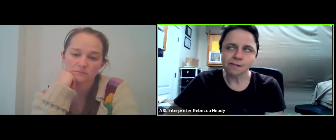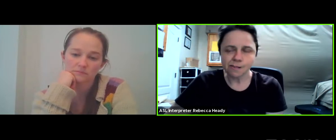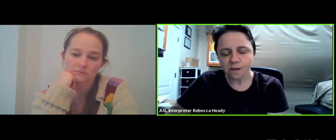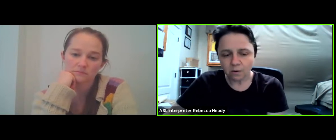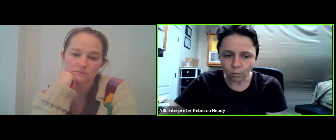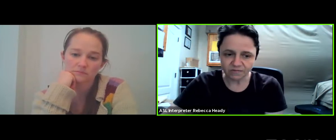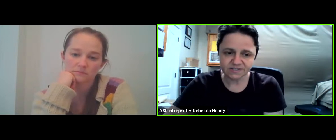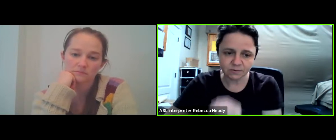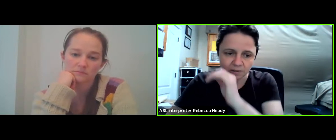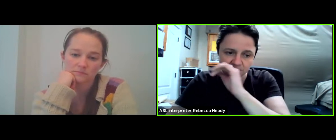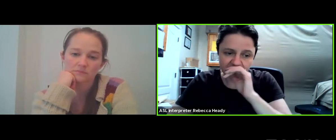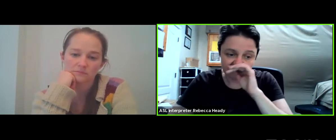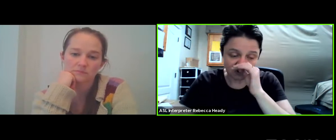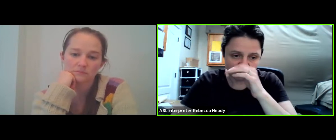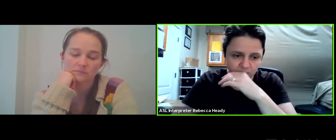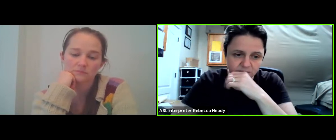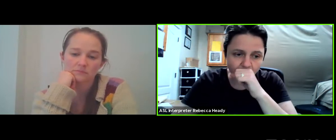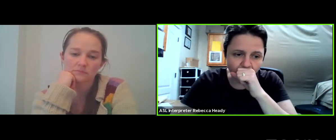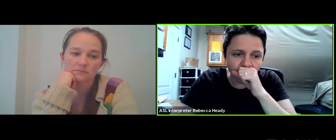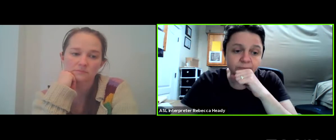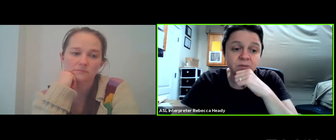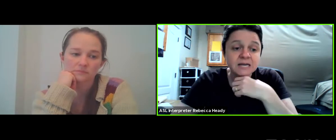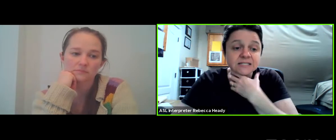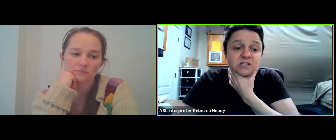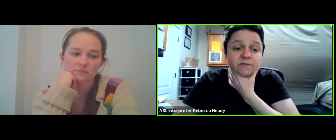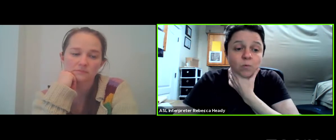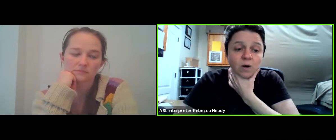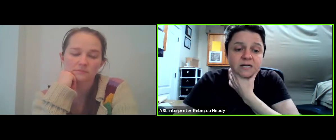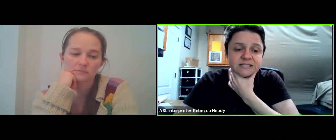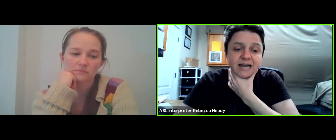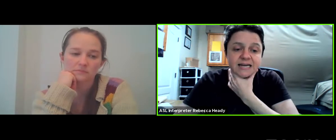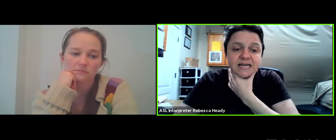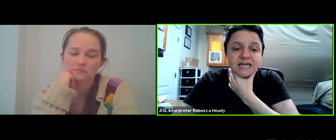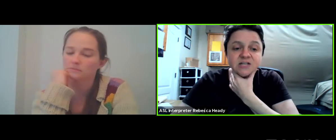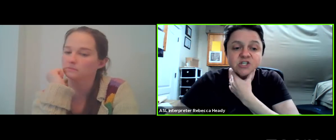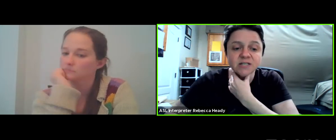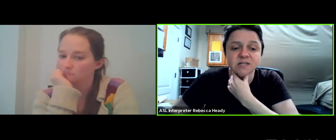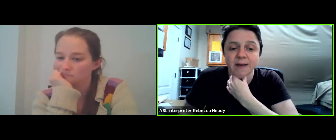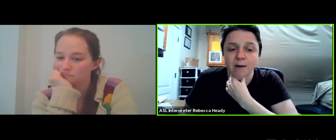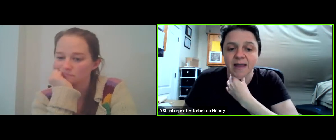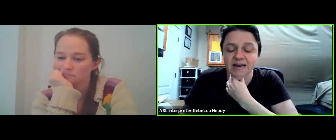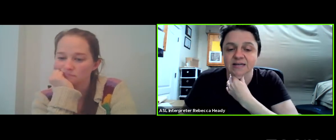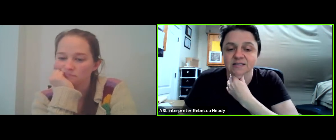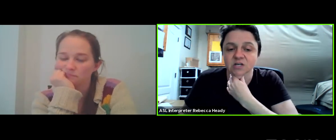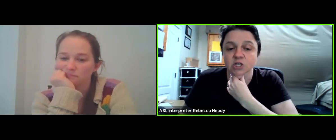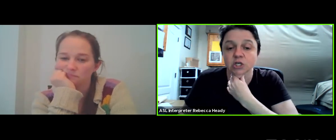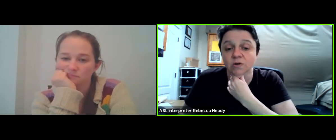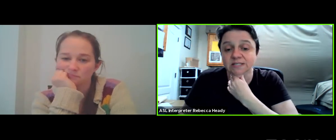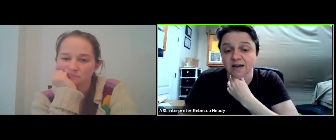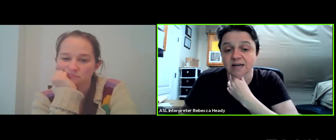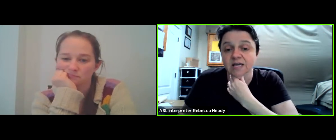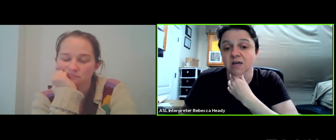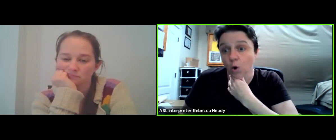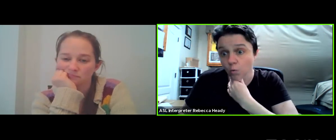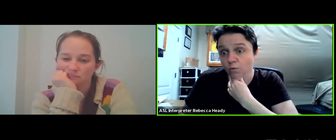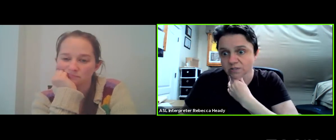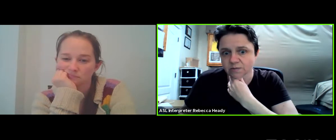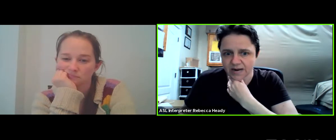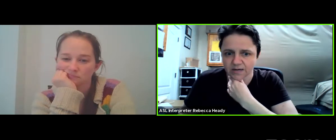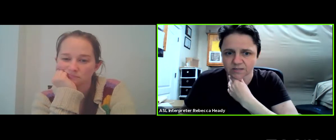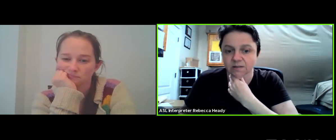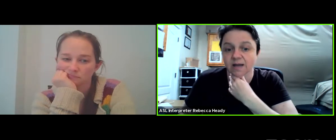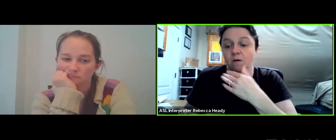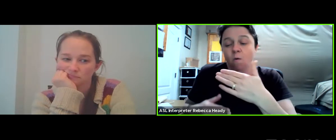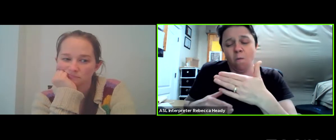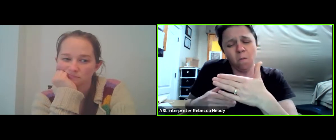on what the situation was. It says if you wanted to sign, he just about made it, you could sign he